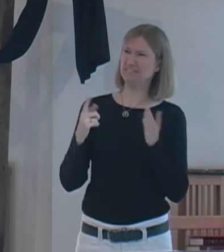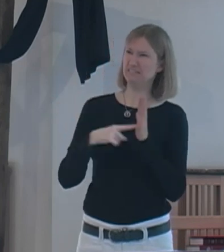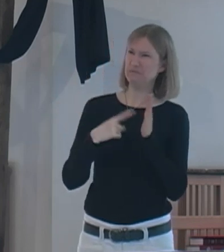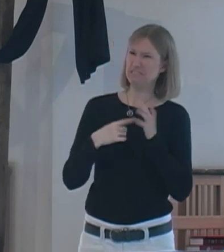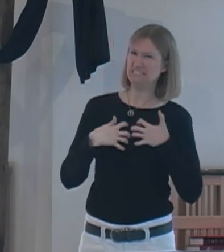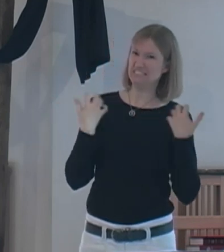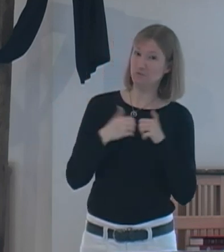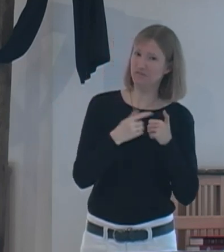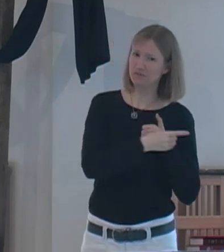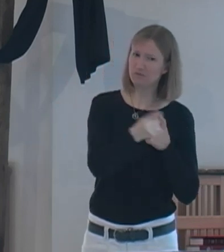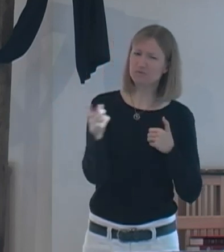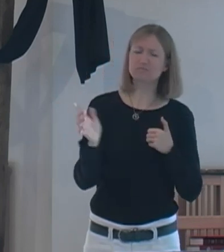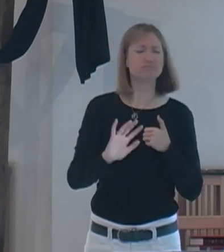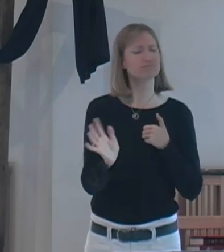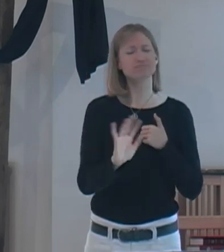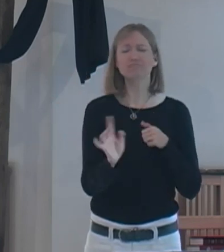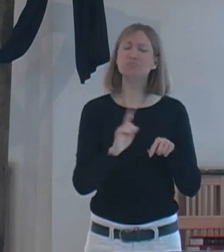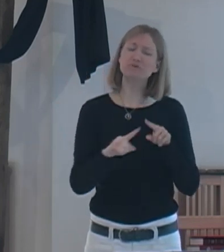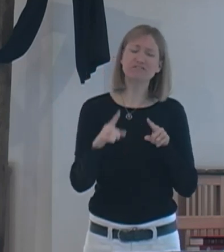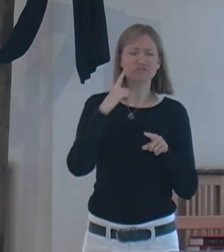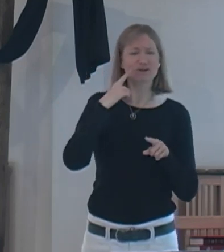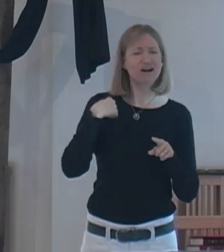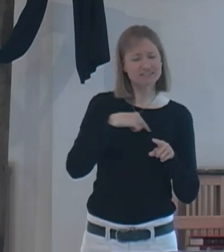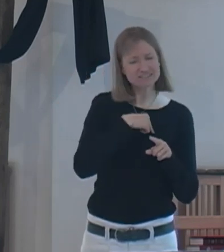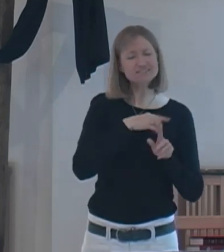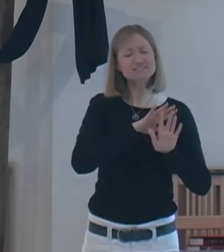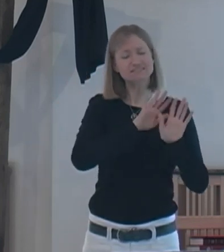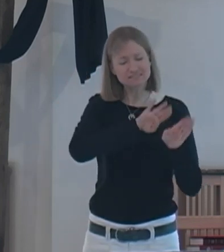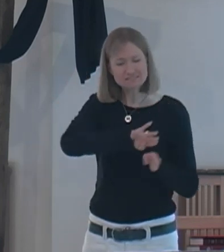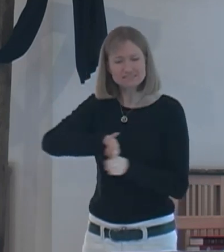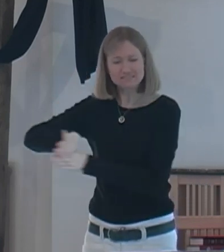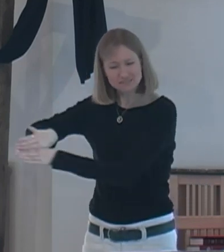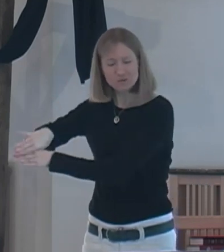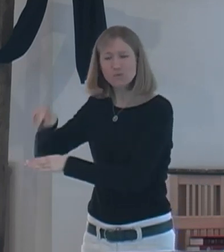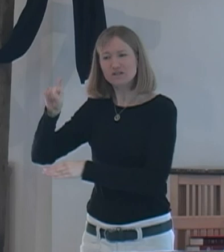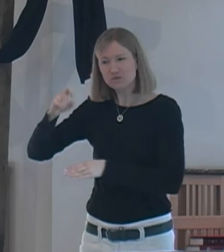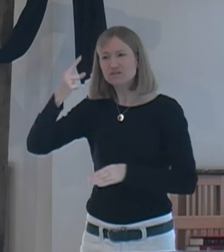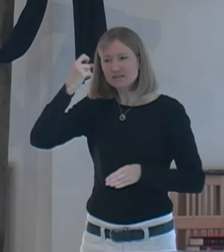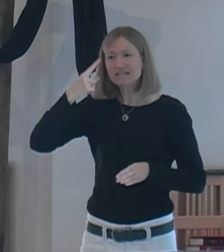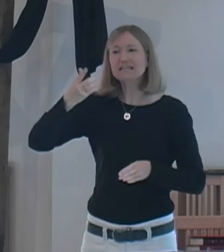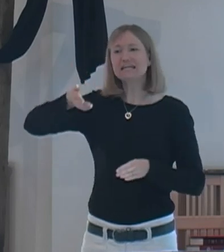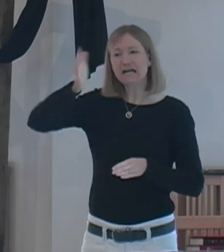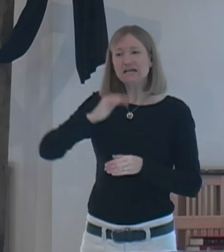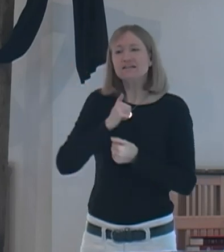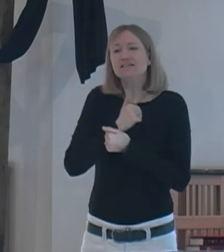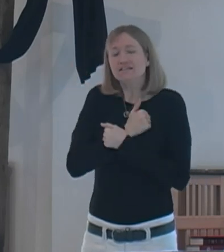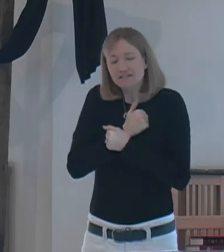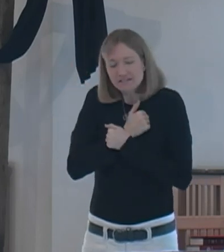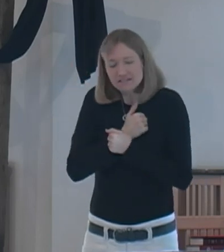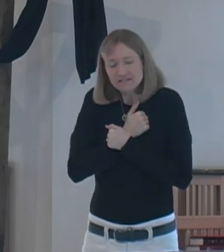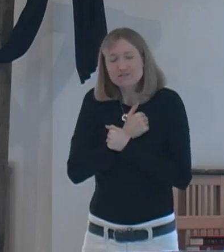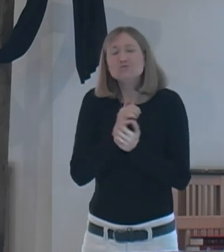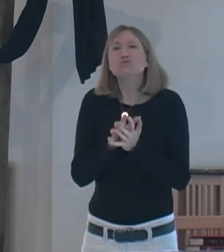believe that God could be so passionate for us, for our